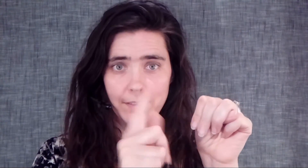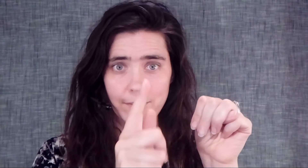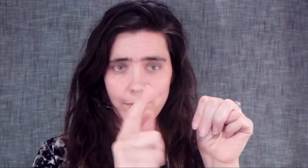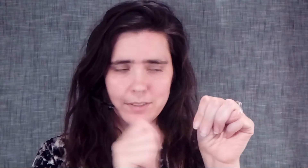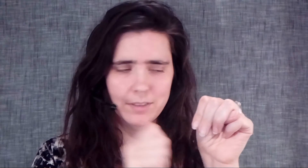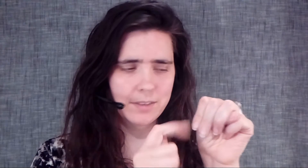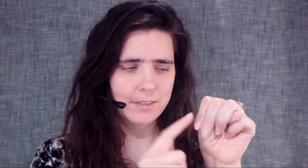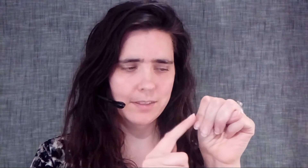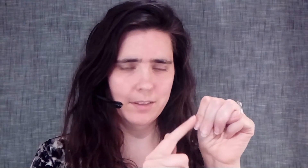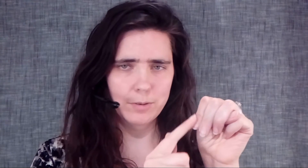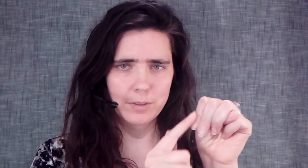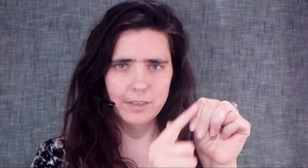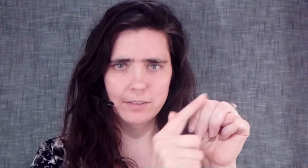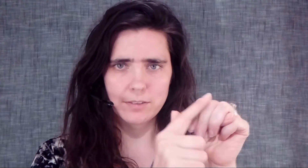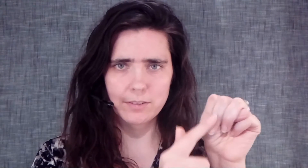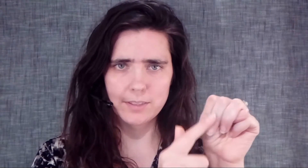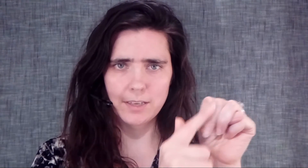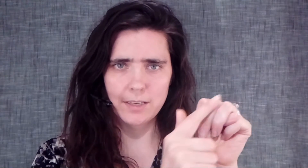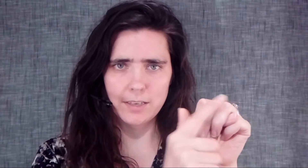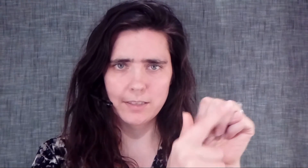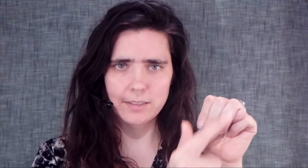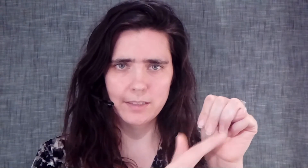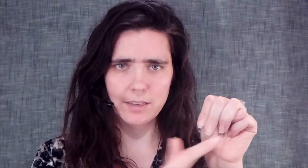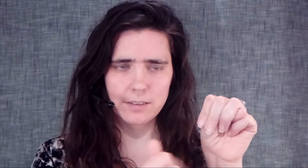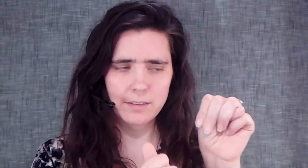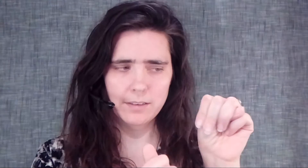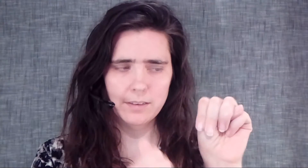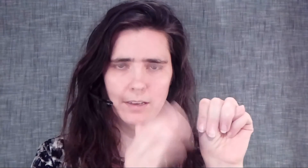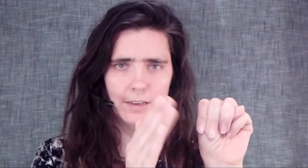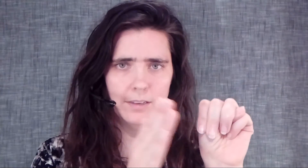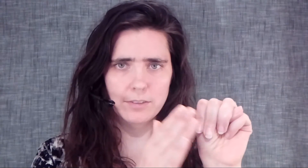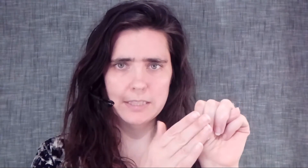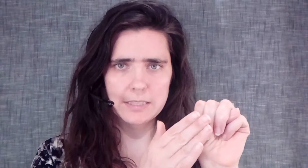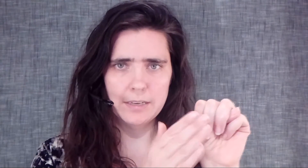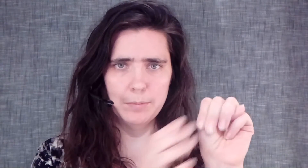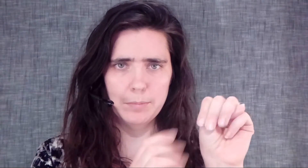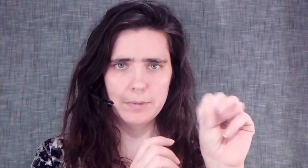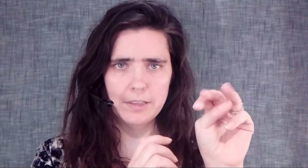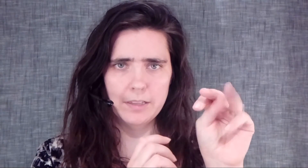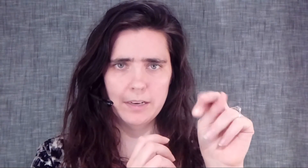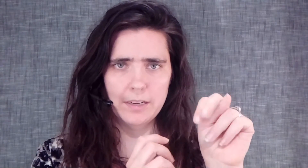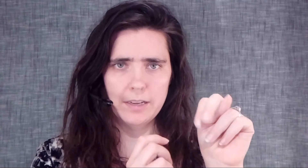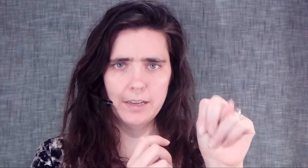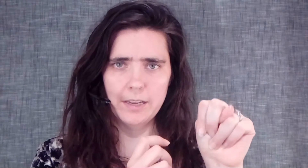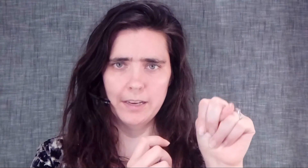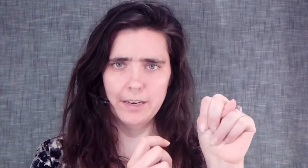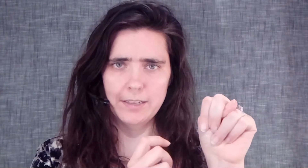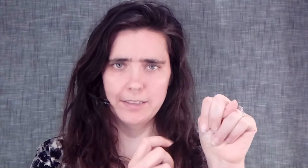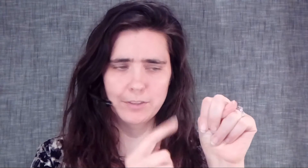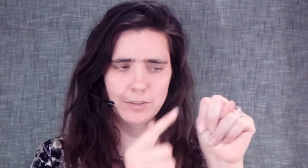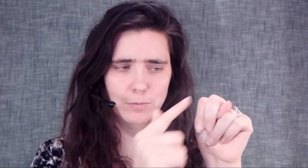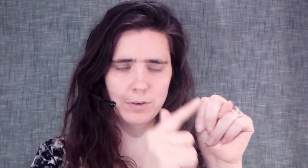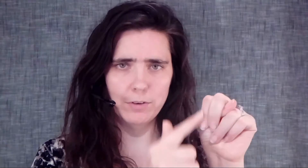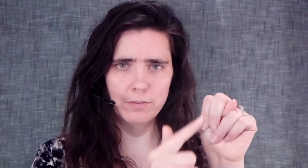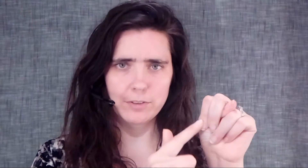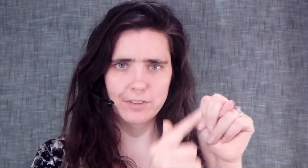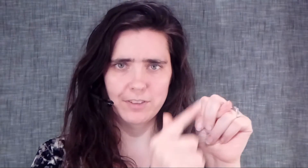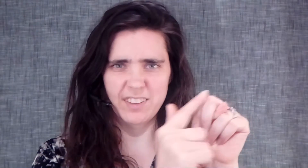the reason I see lowercase you'll understand in a second. So that's M, and then N is just 1 over, so you think of